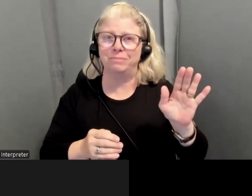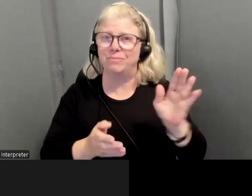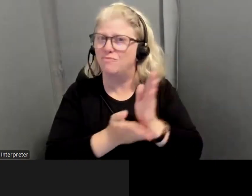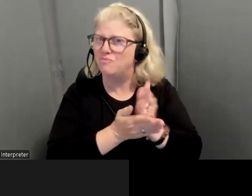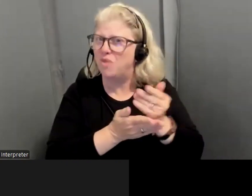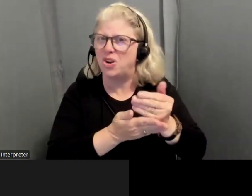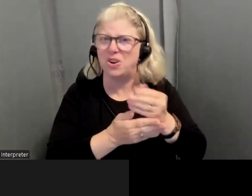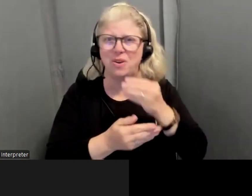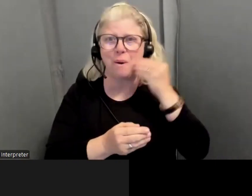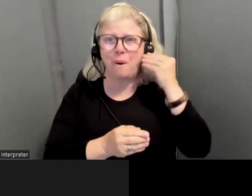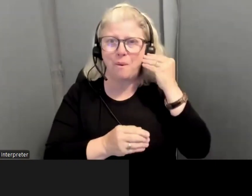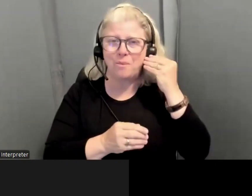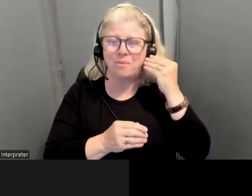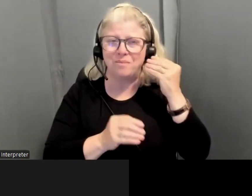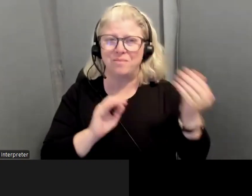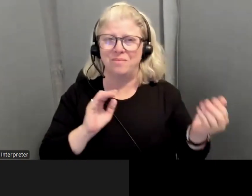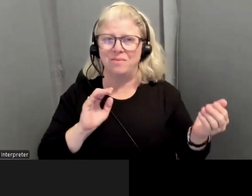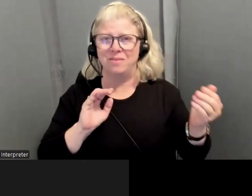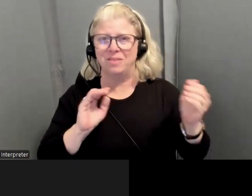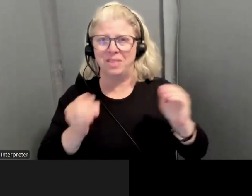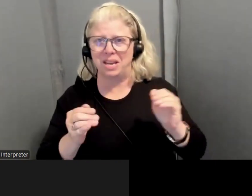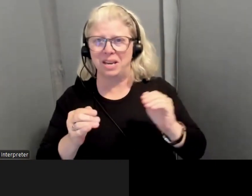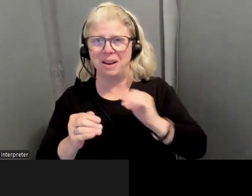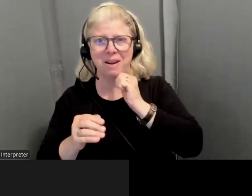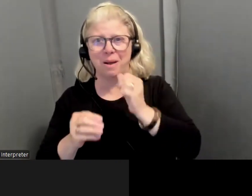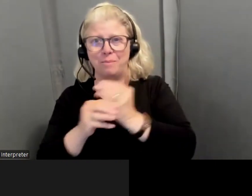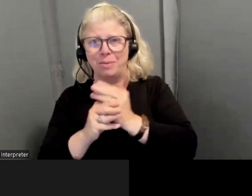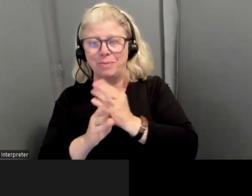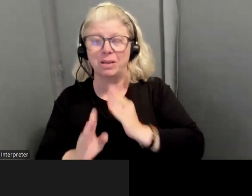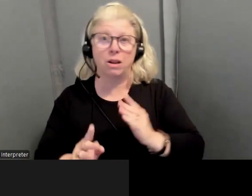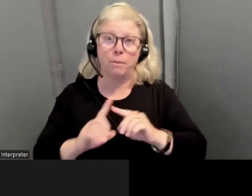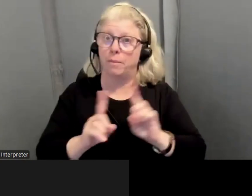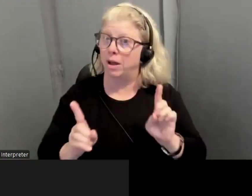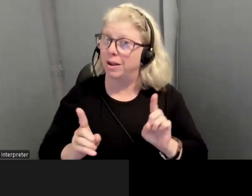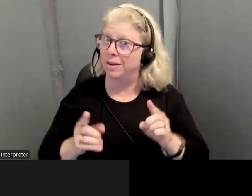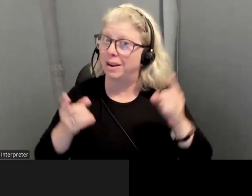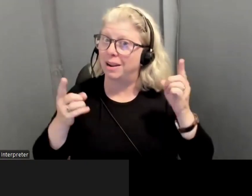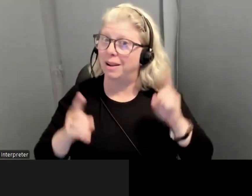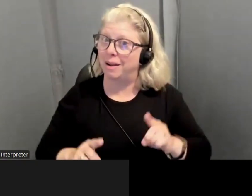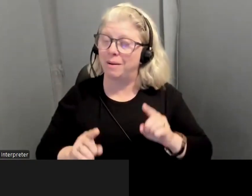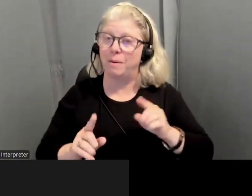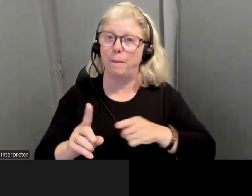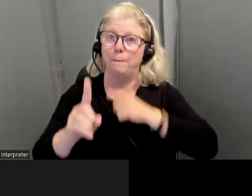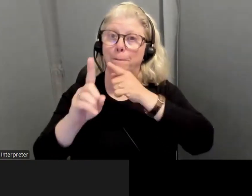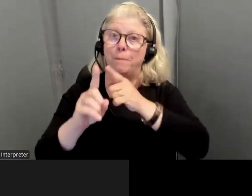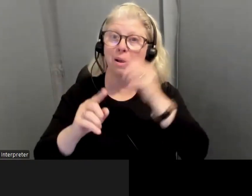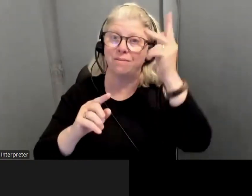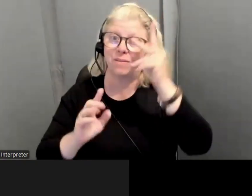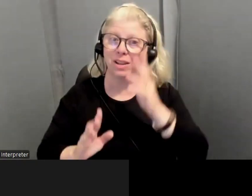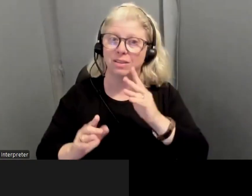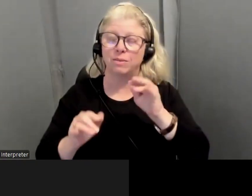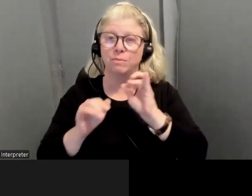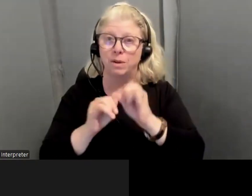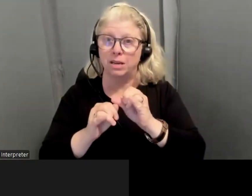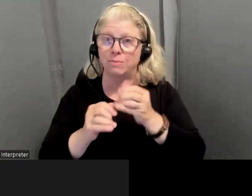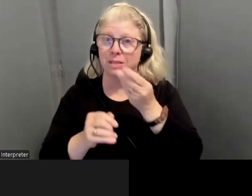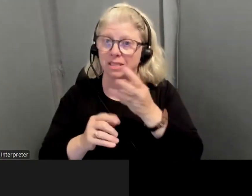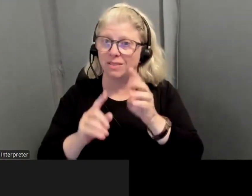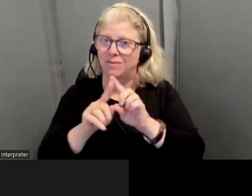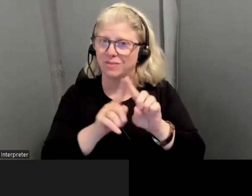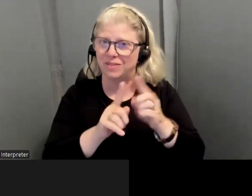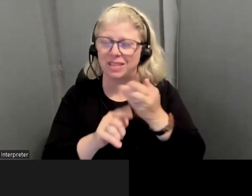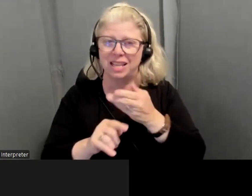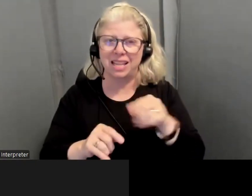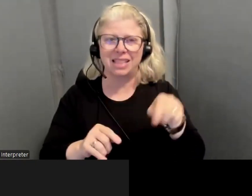budget at home than a non-mathematician. Well, it turns out moral philosophers, this was measured by a number of things, like, do